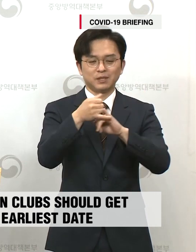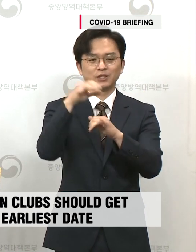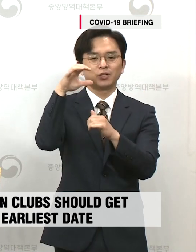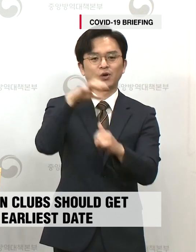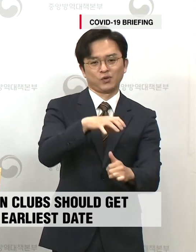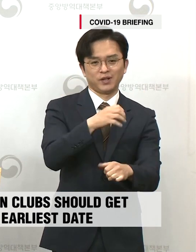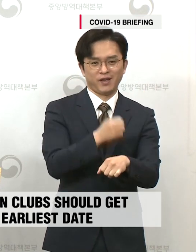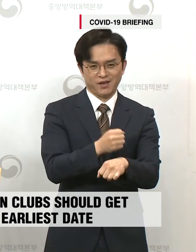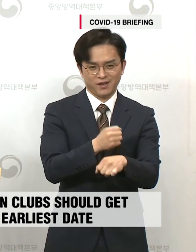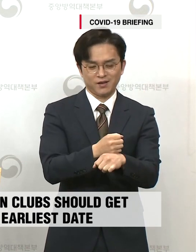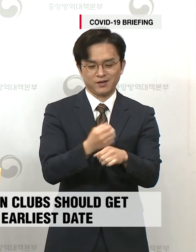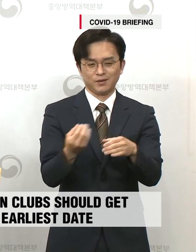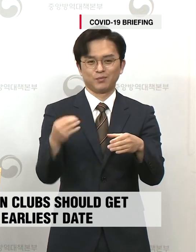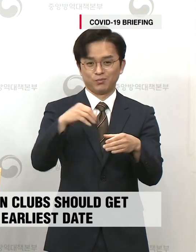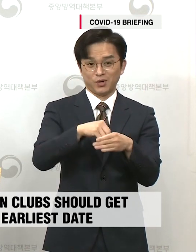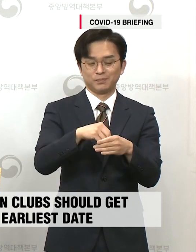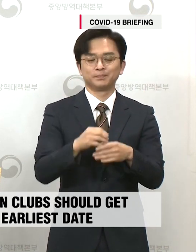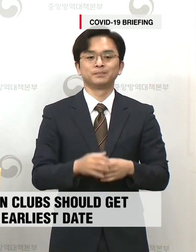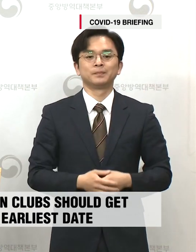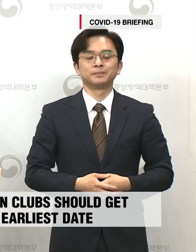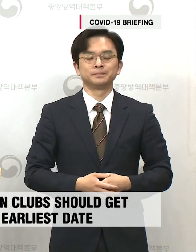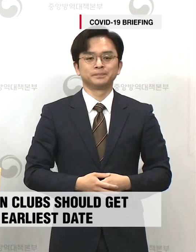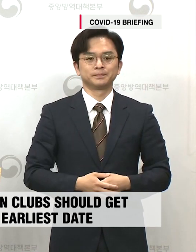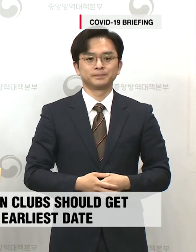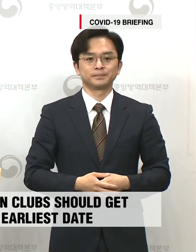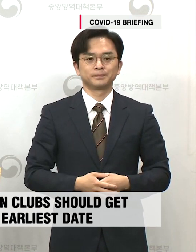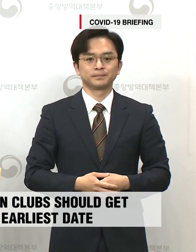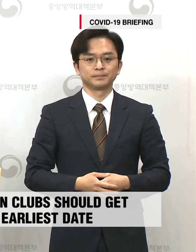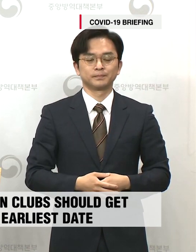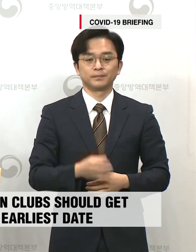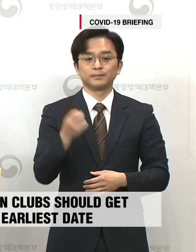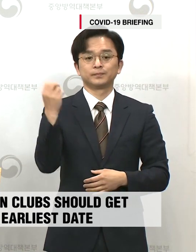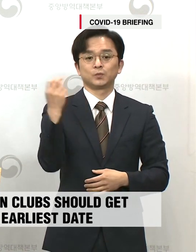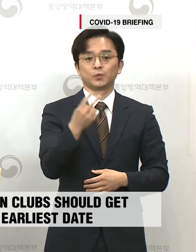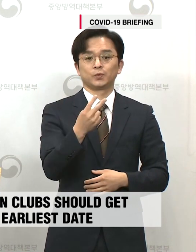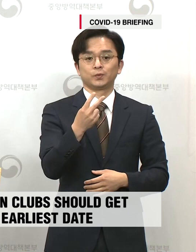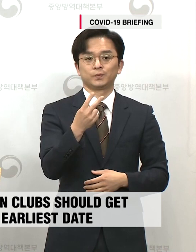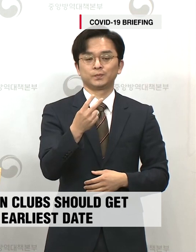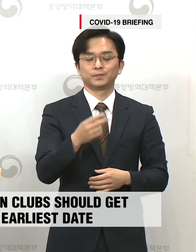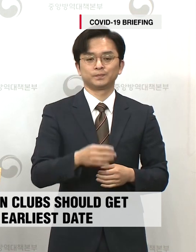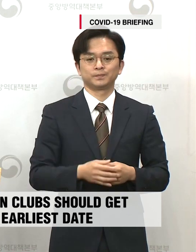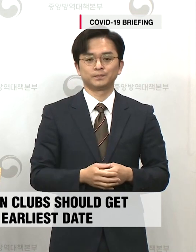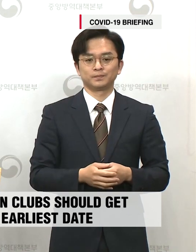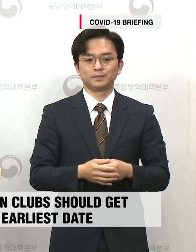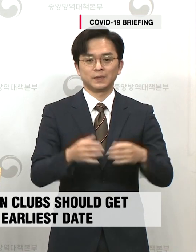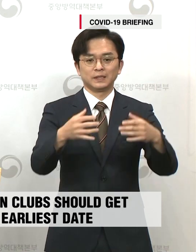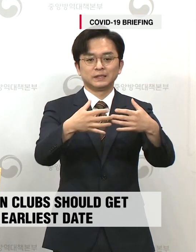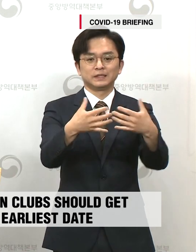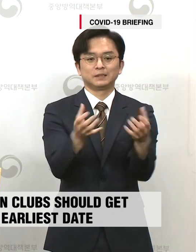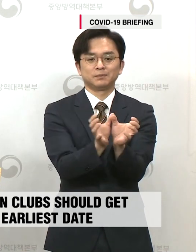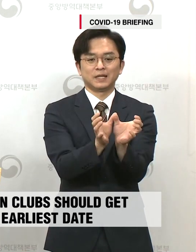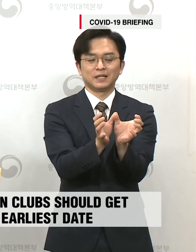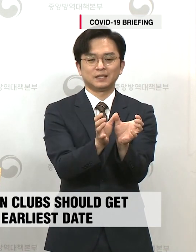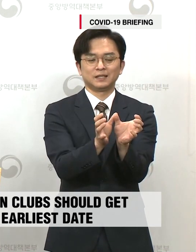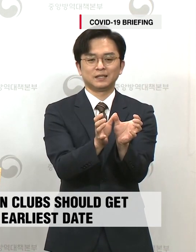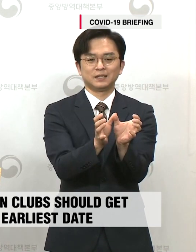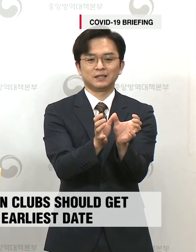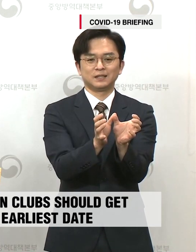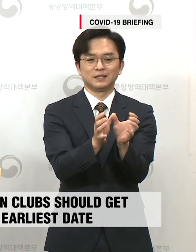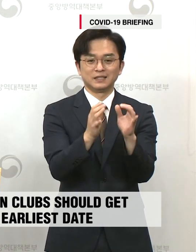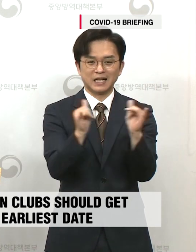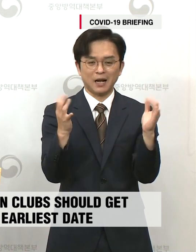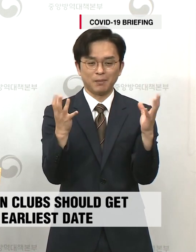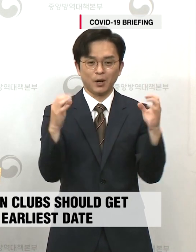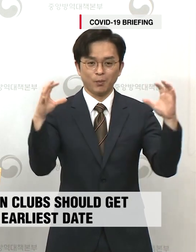been adding the grace period in between so that we can intensify our screening for these people. And the